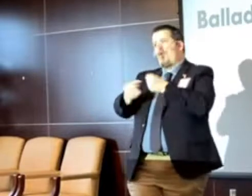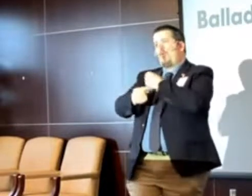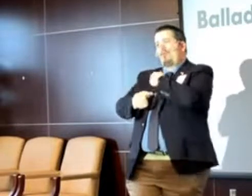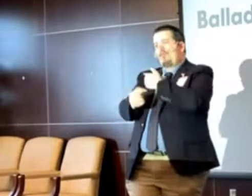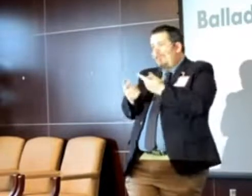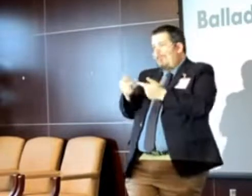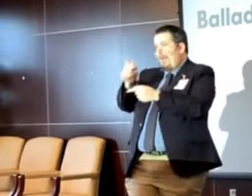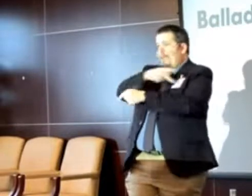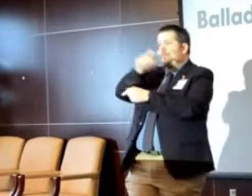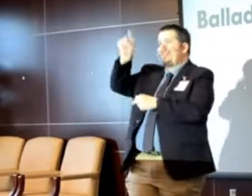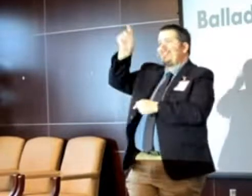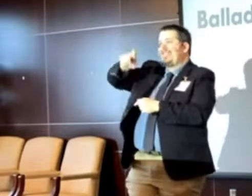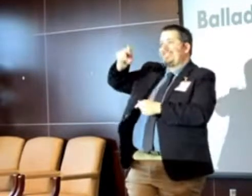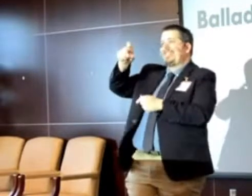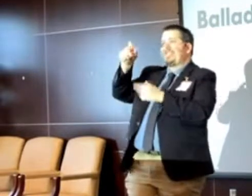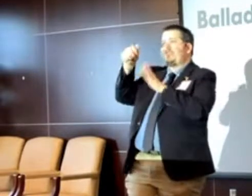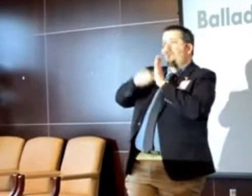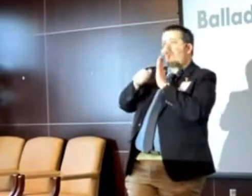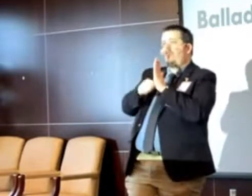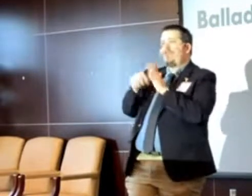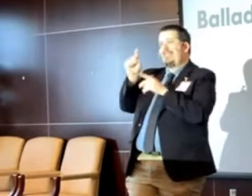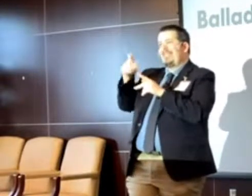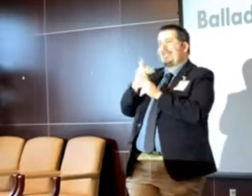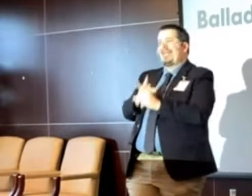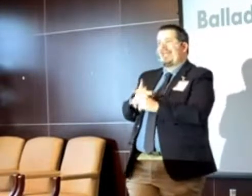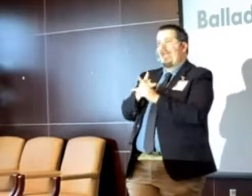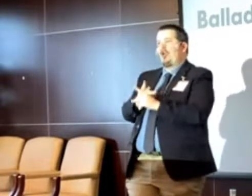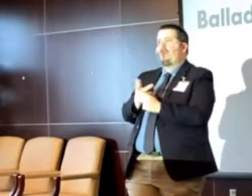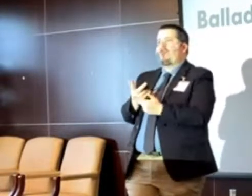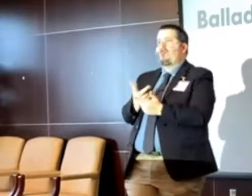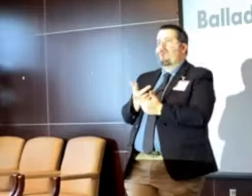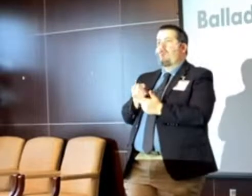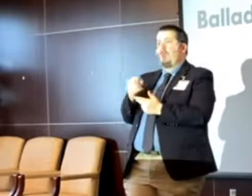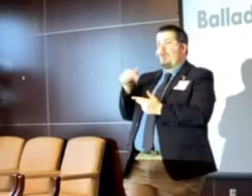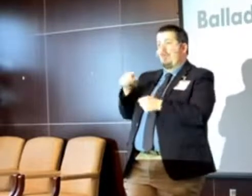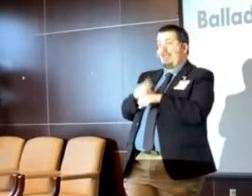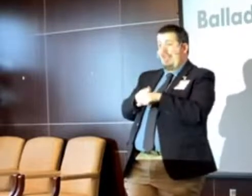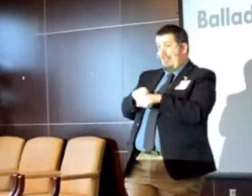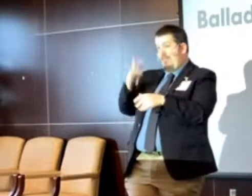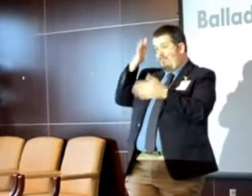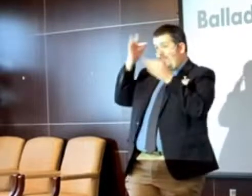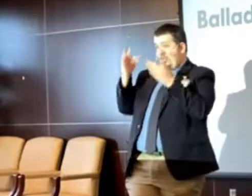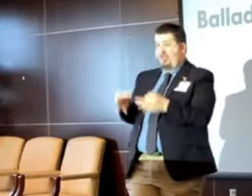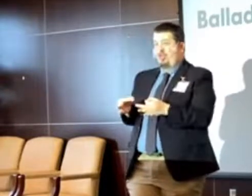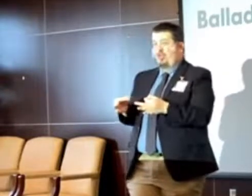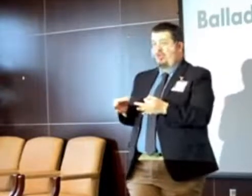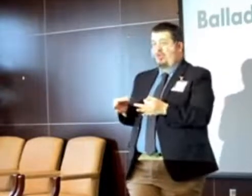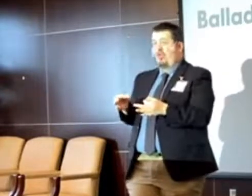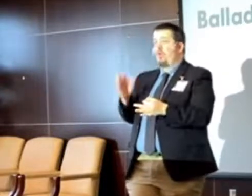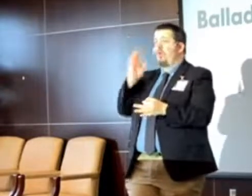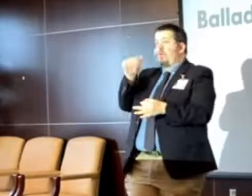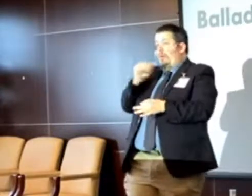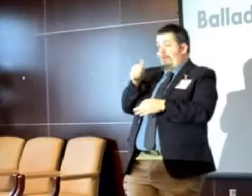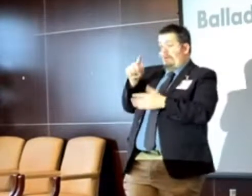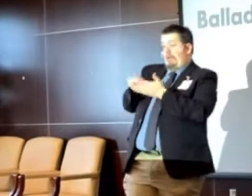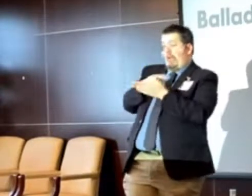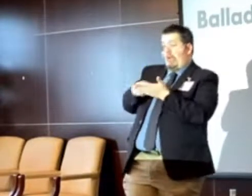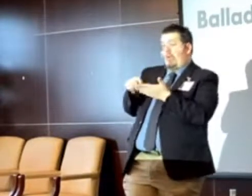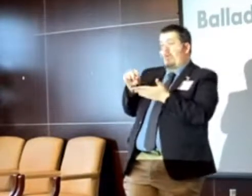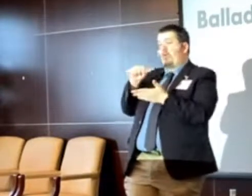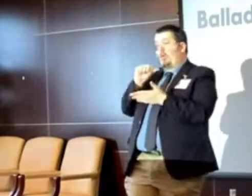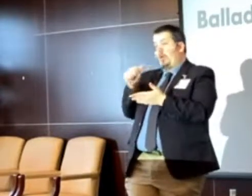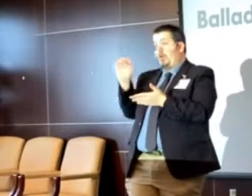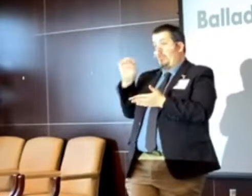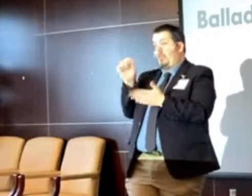These are patients who need these procedures, that need this care. And so this time we've made a decision that we are not going to defer elective surgeries if we can